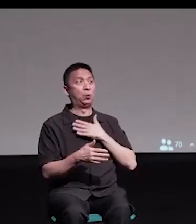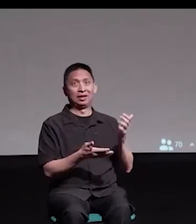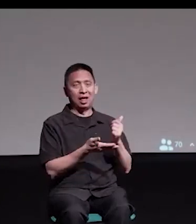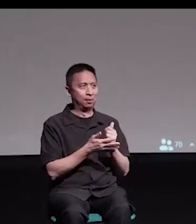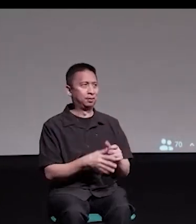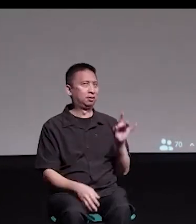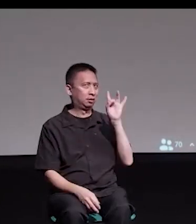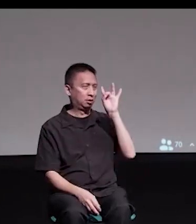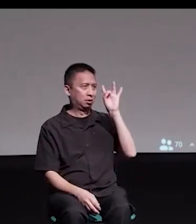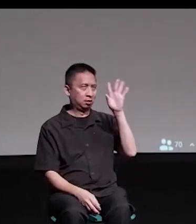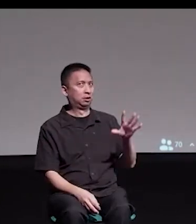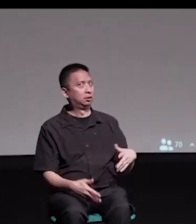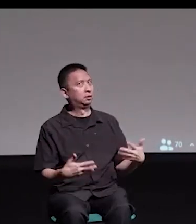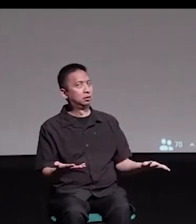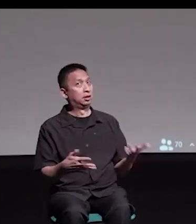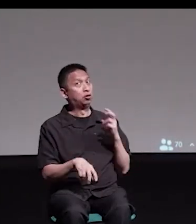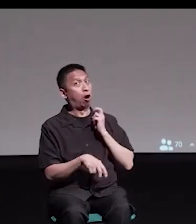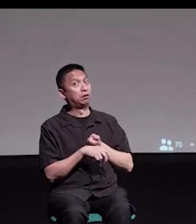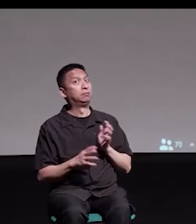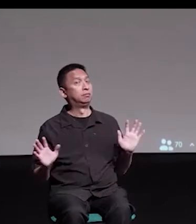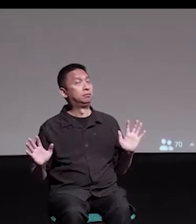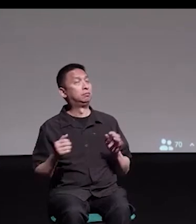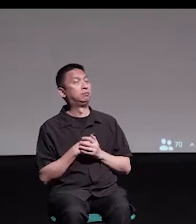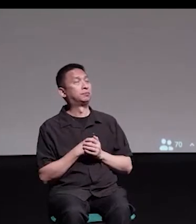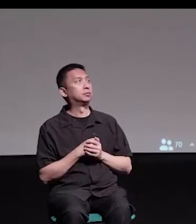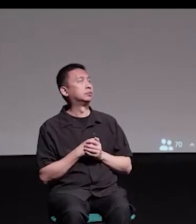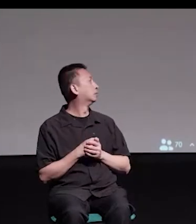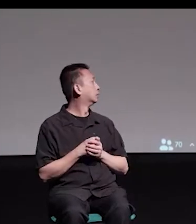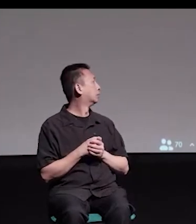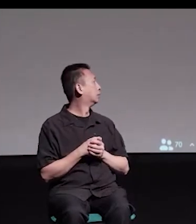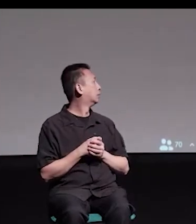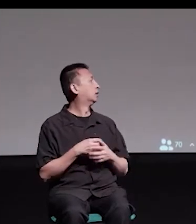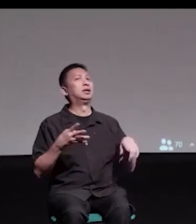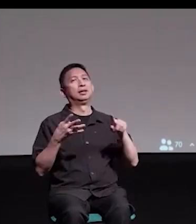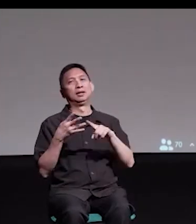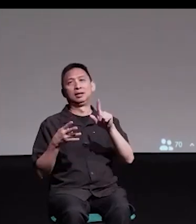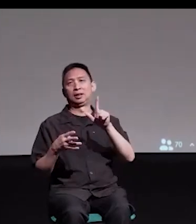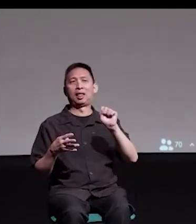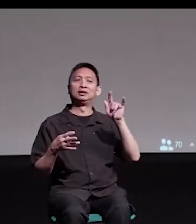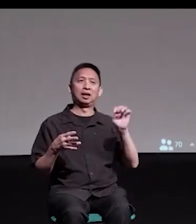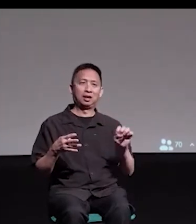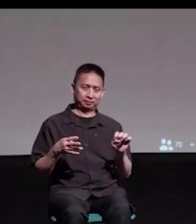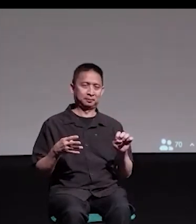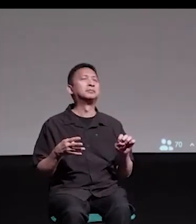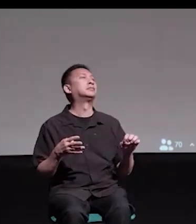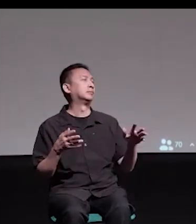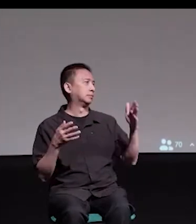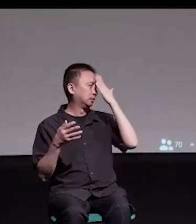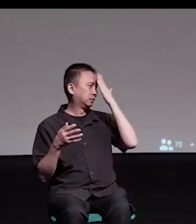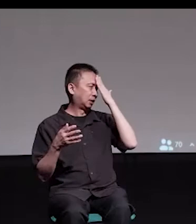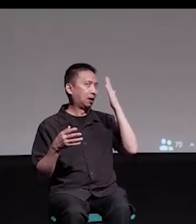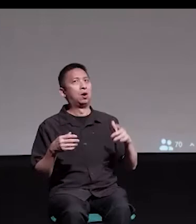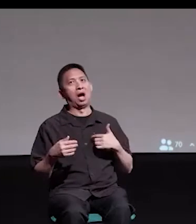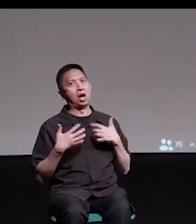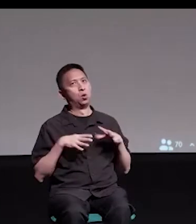or available to do that. On the other hand, I don't necessarily want a director in with me every day.